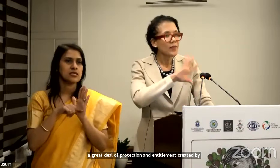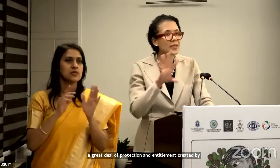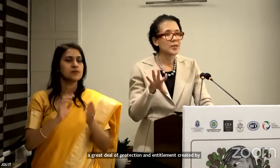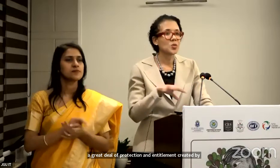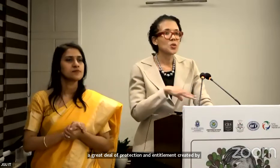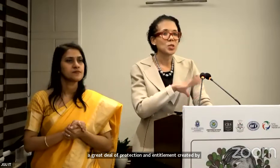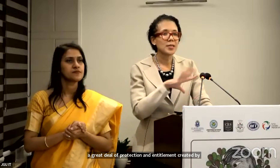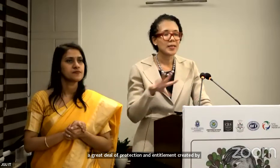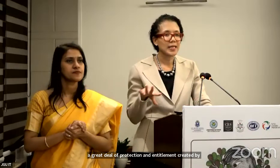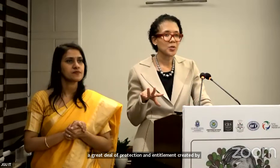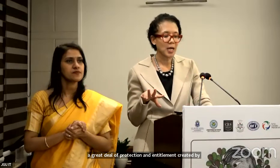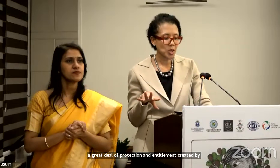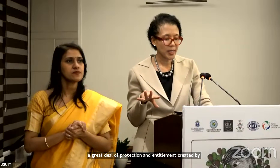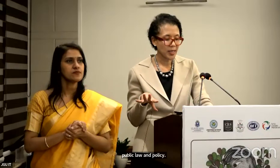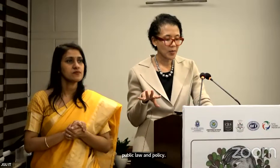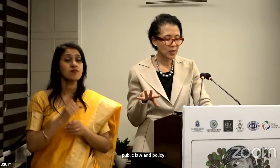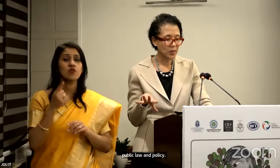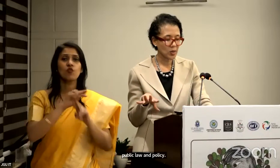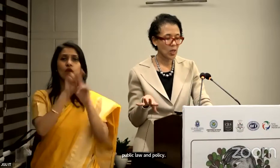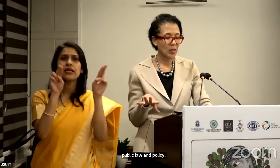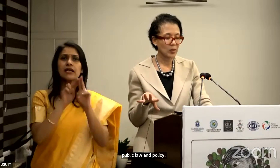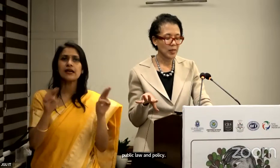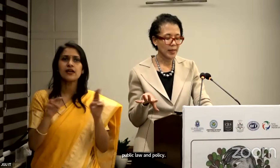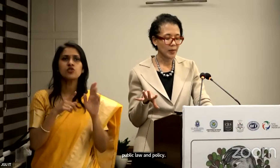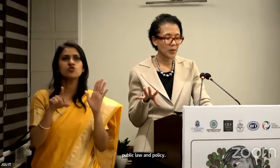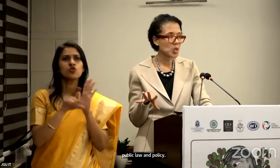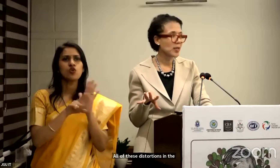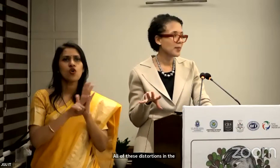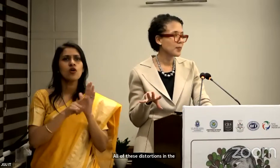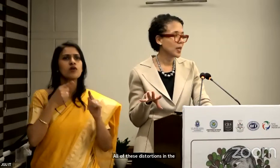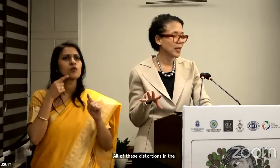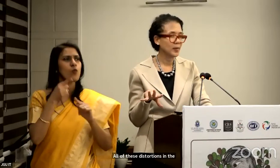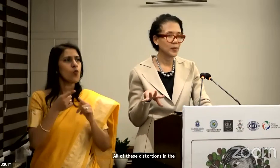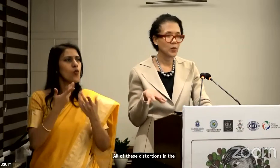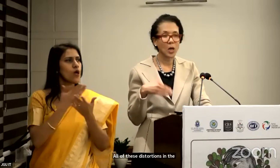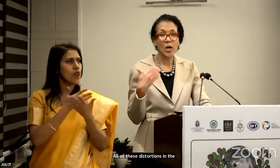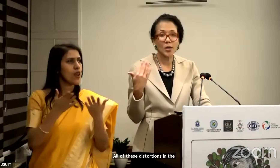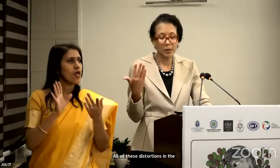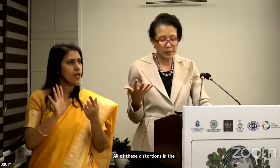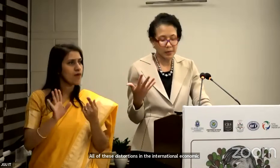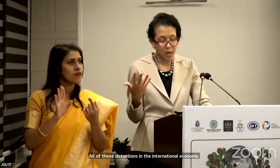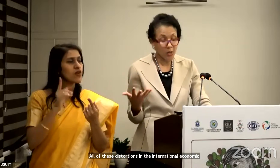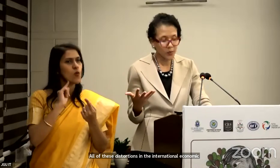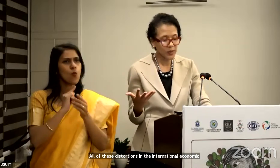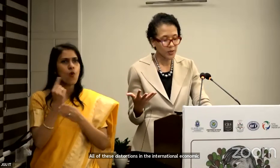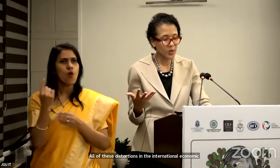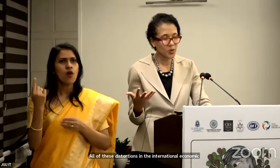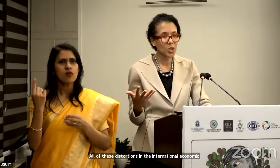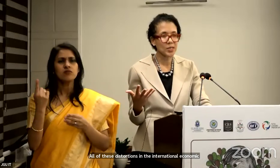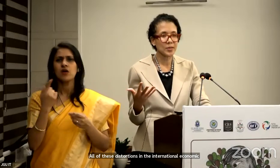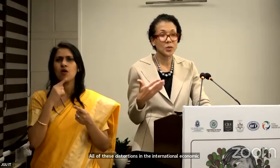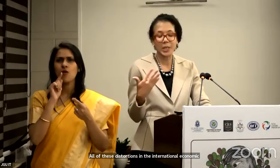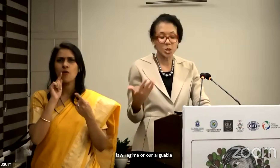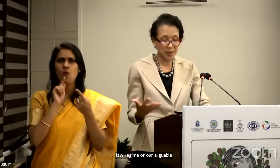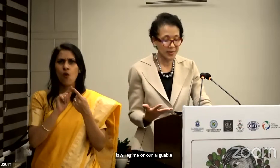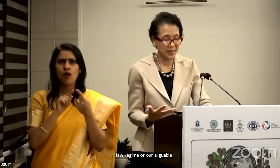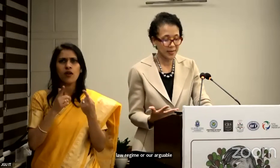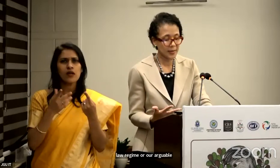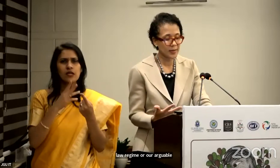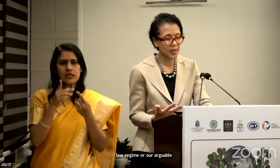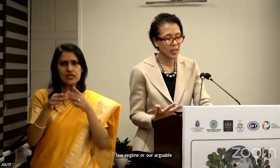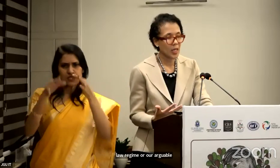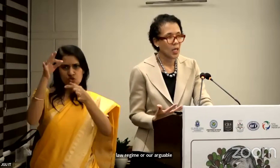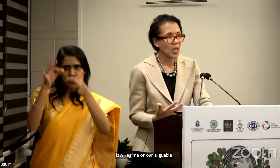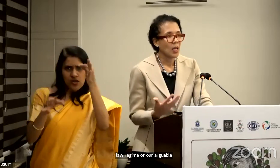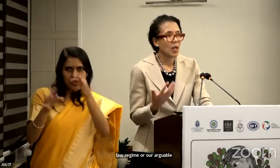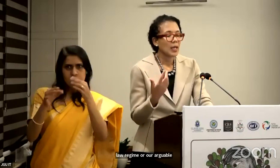All of these distortions in the international economic law regime, or arguable distortions or